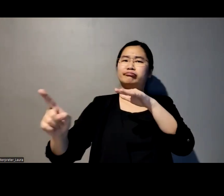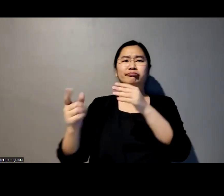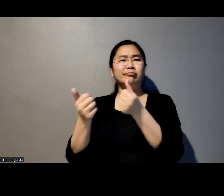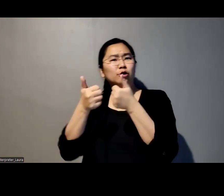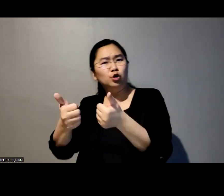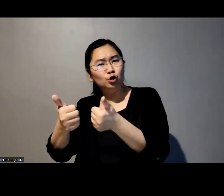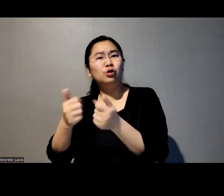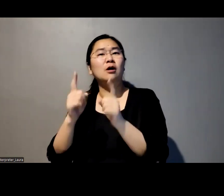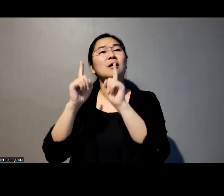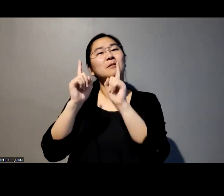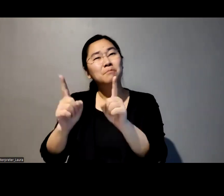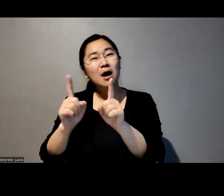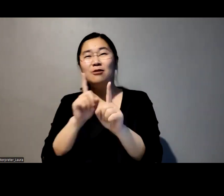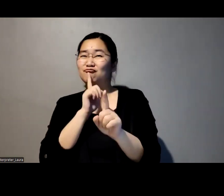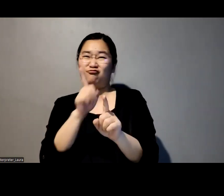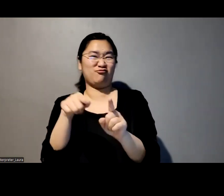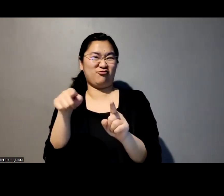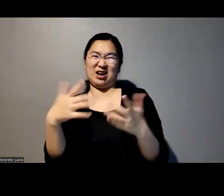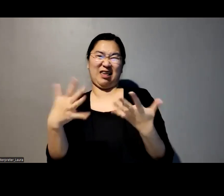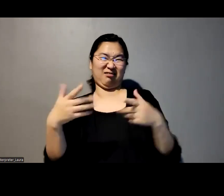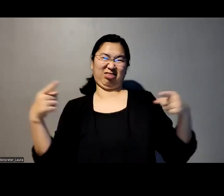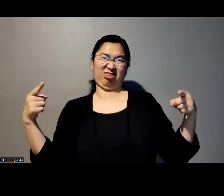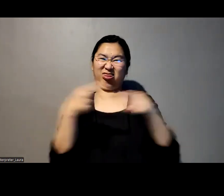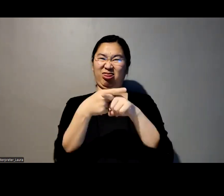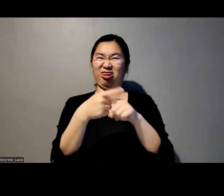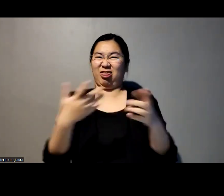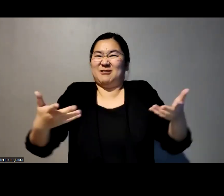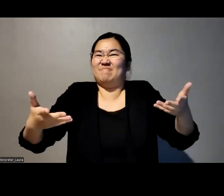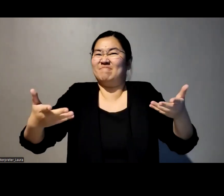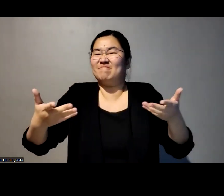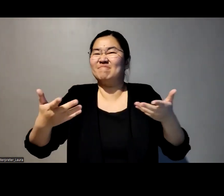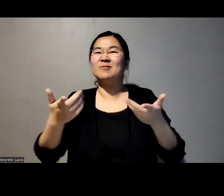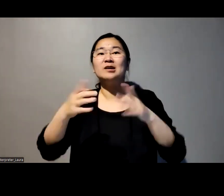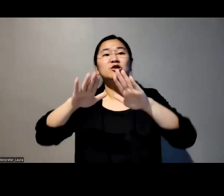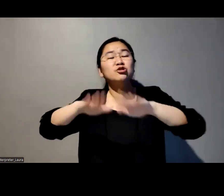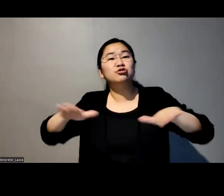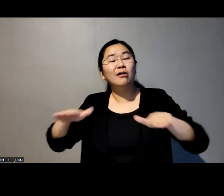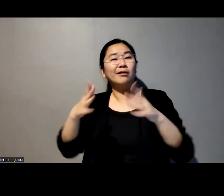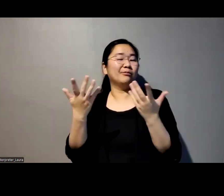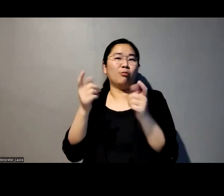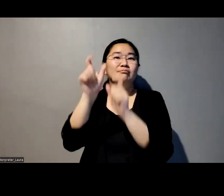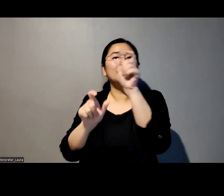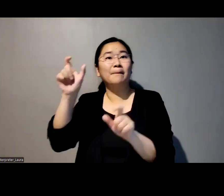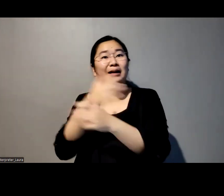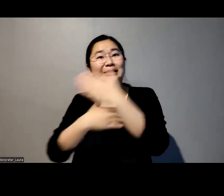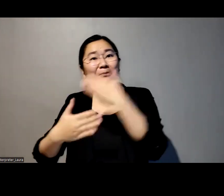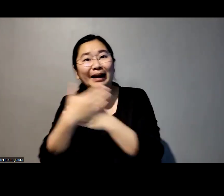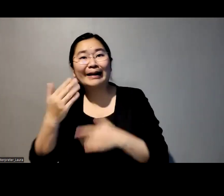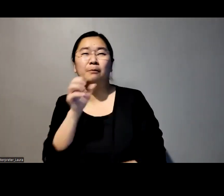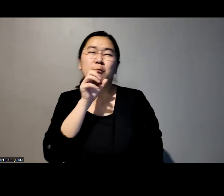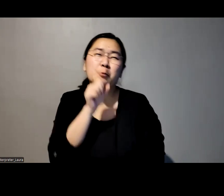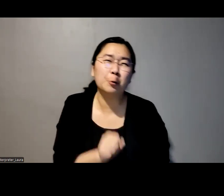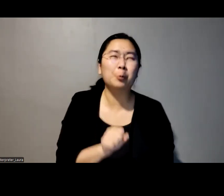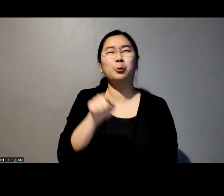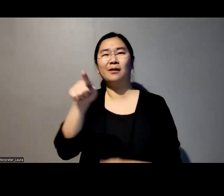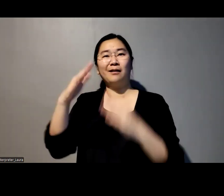adults, and adults from the community who were living in their homes in the community. Once they are evacuated by government, most